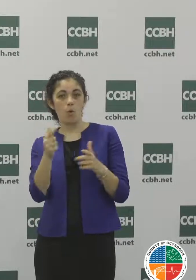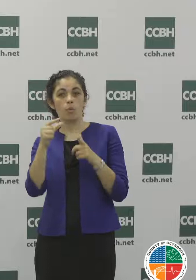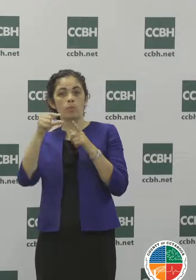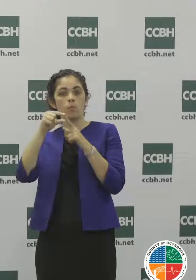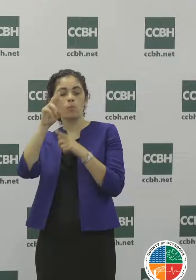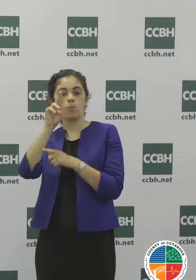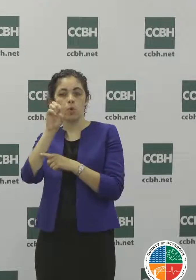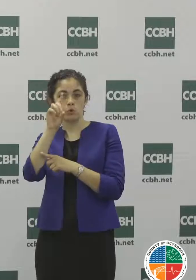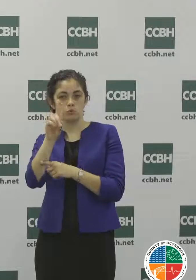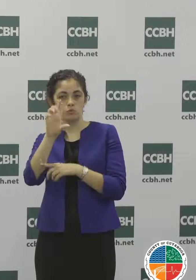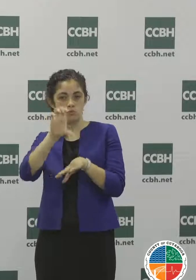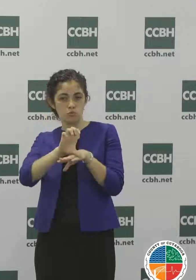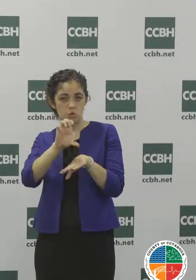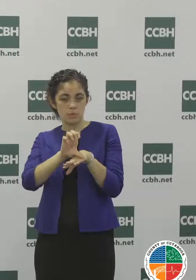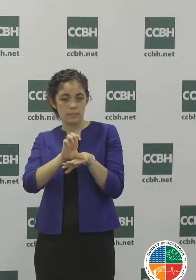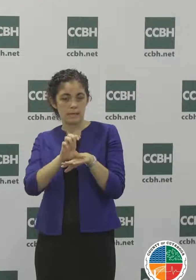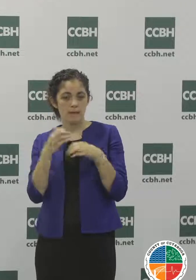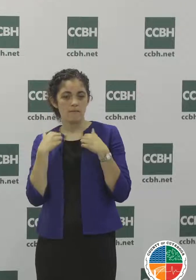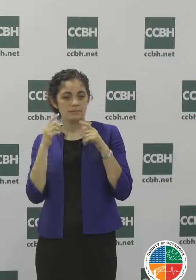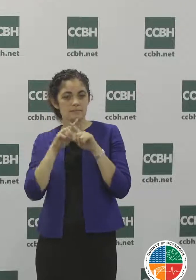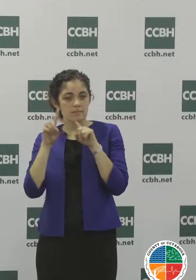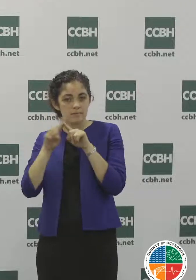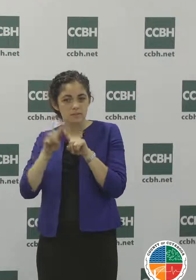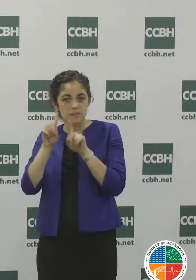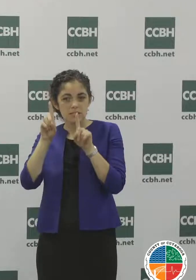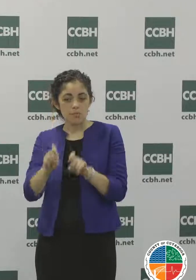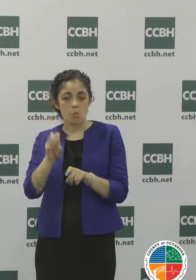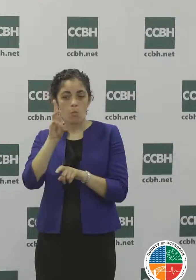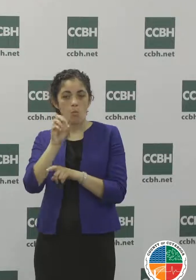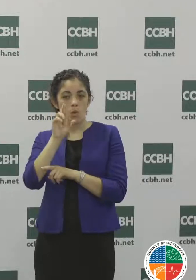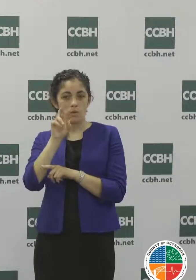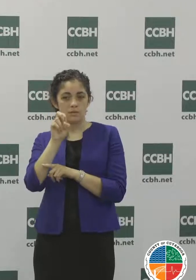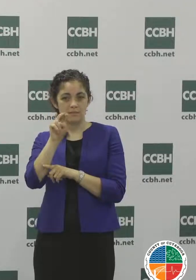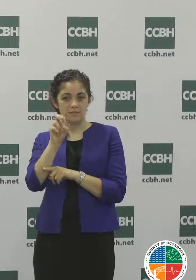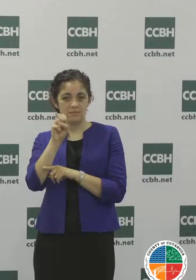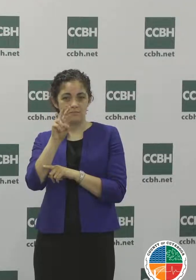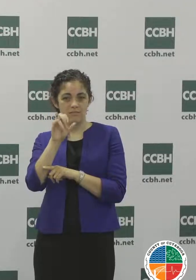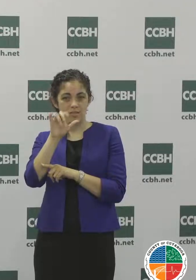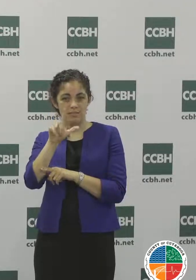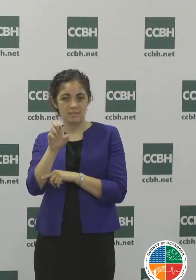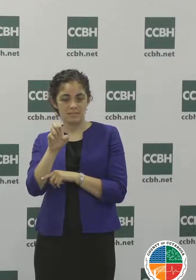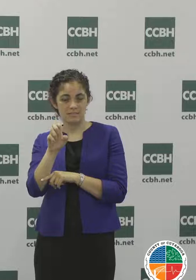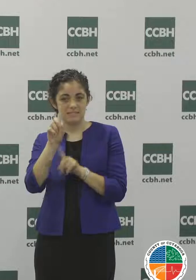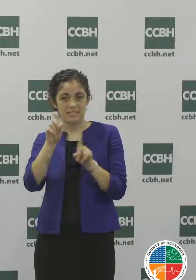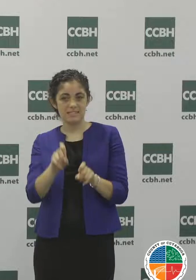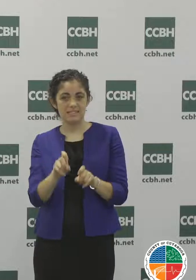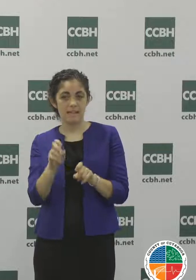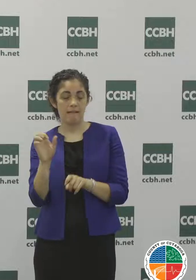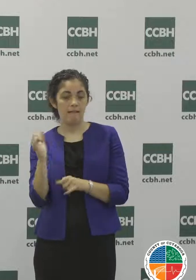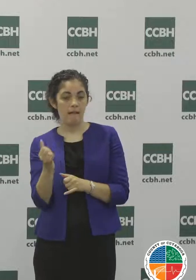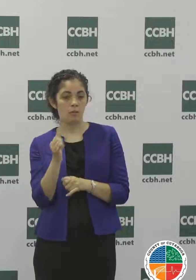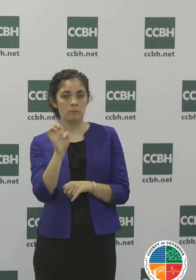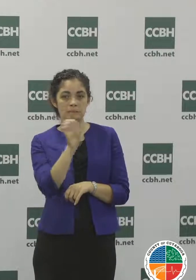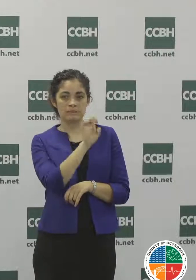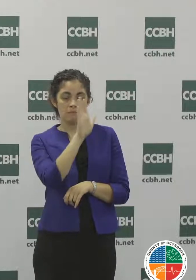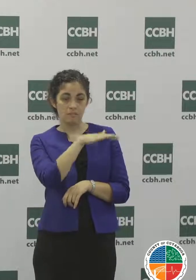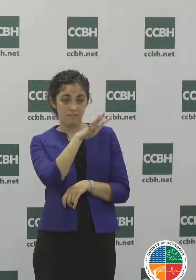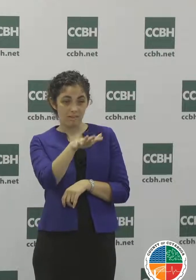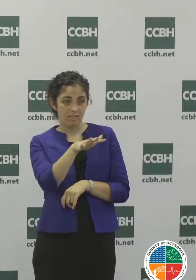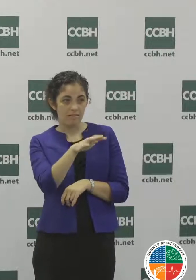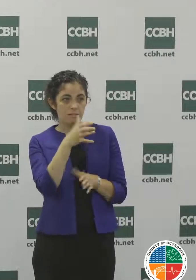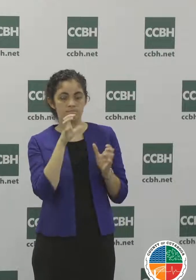Church, conducting tests in Warrensville Heights, with another set coming to East 55th Street in